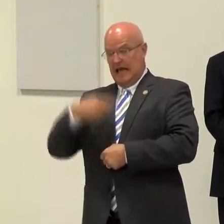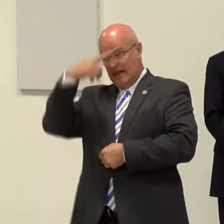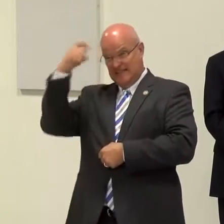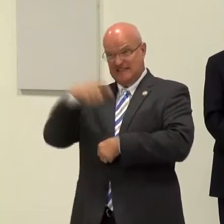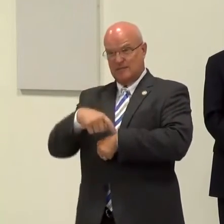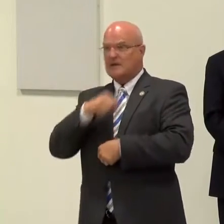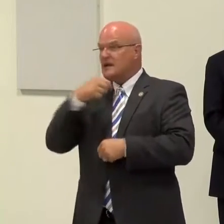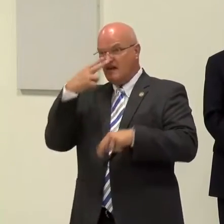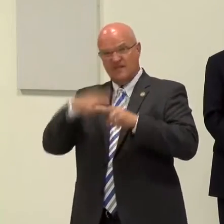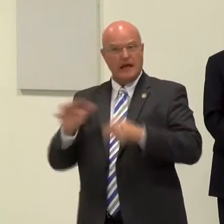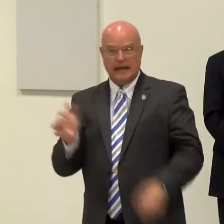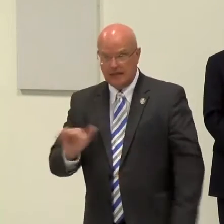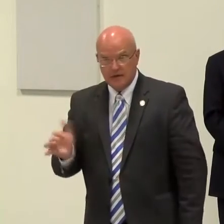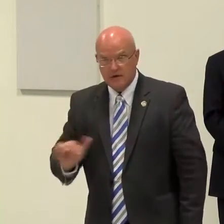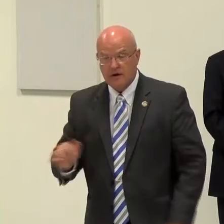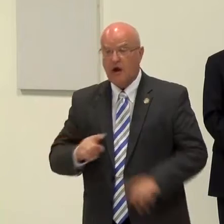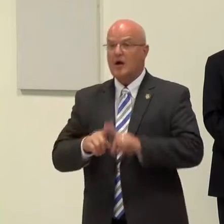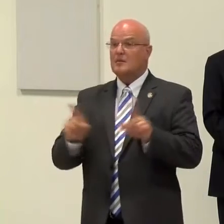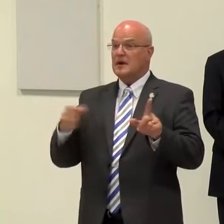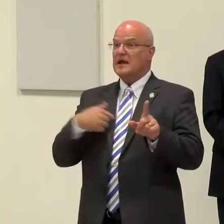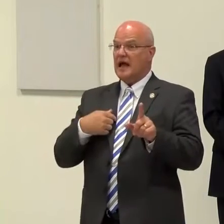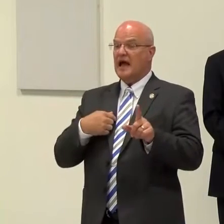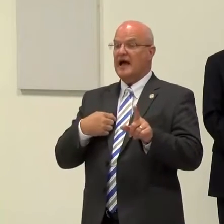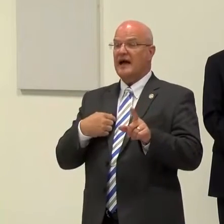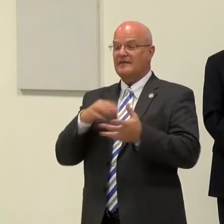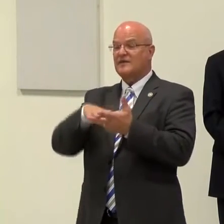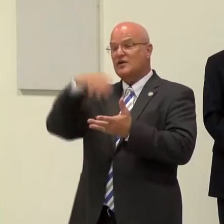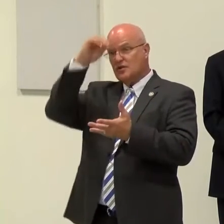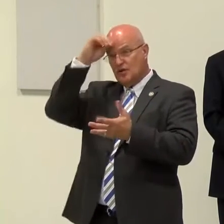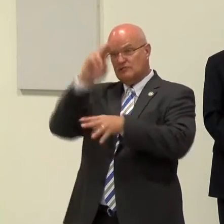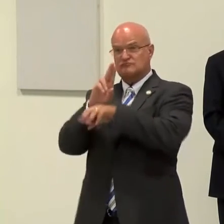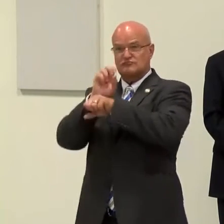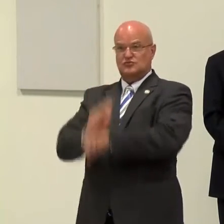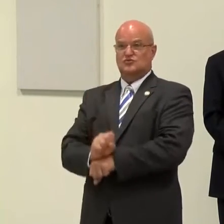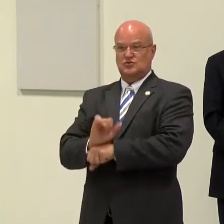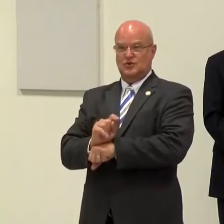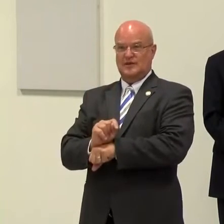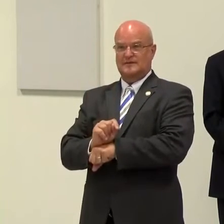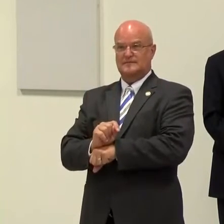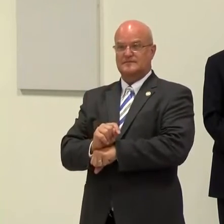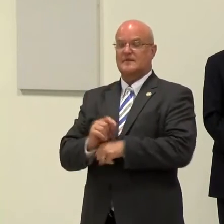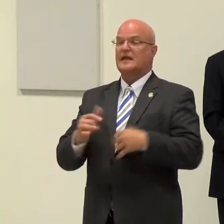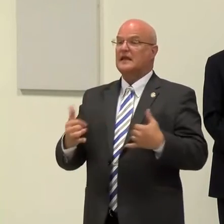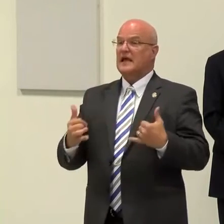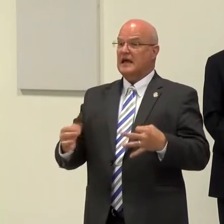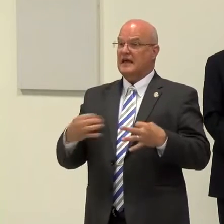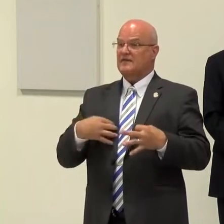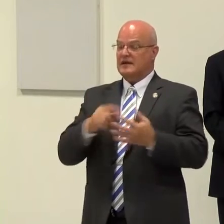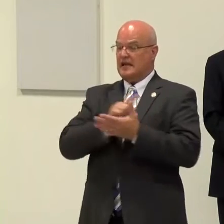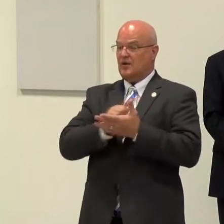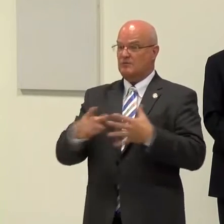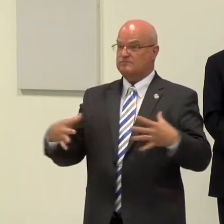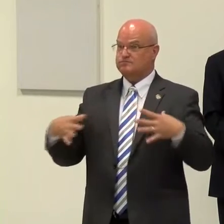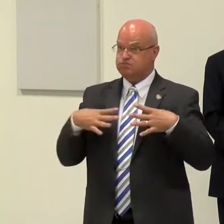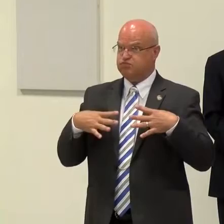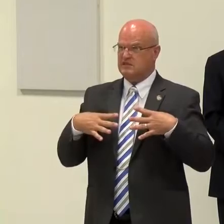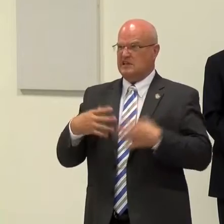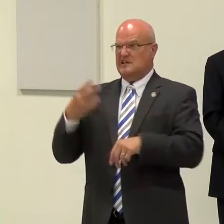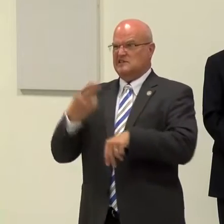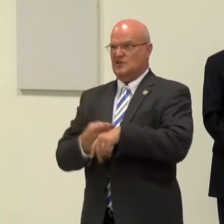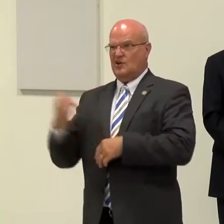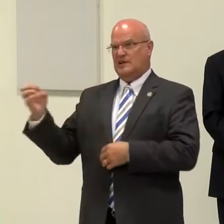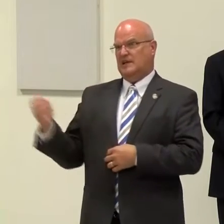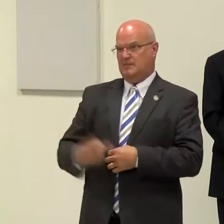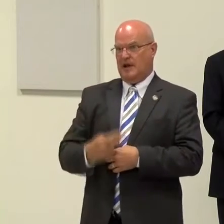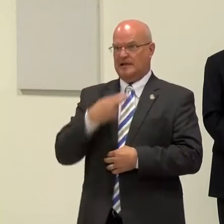is not a lot of fun either, but I've learned to get used to it. Now, if I take a week off, it's kind of tough to get